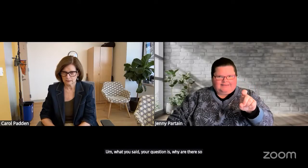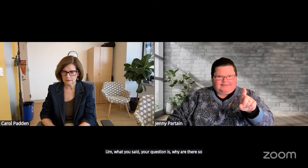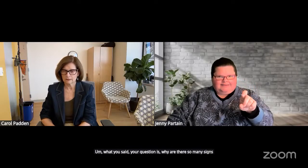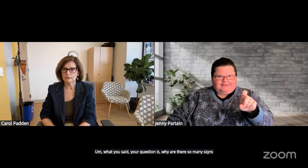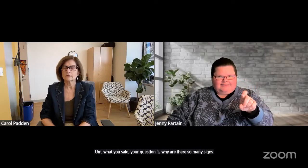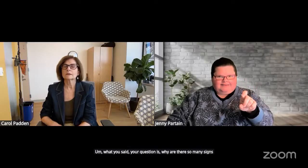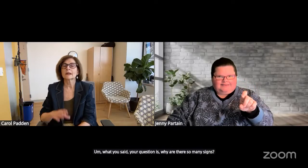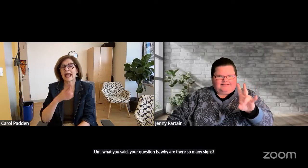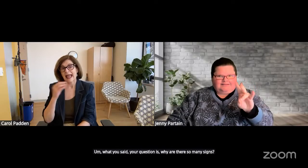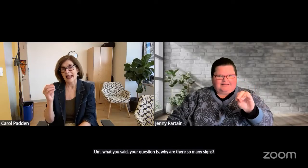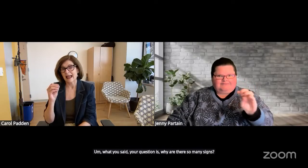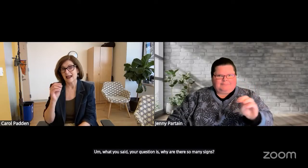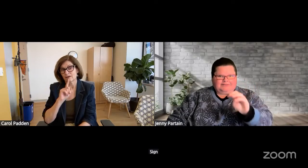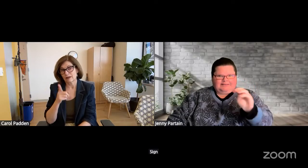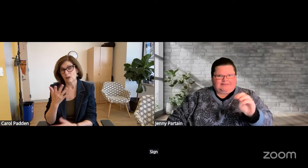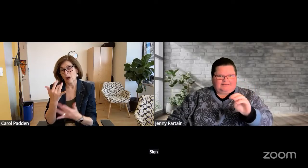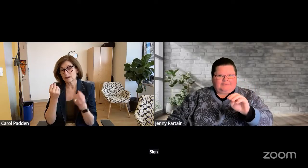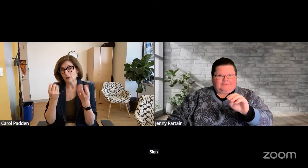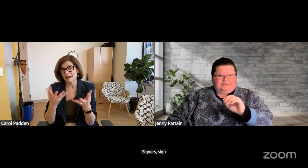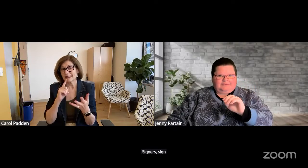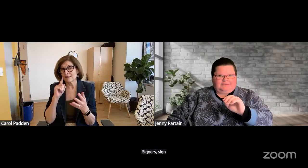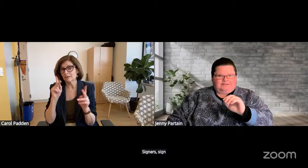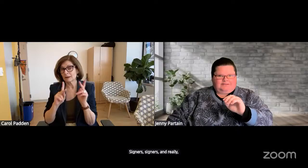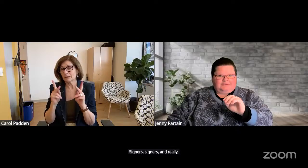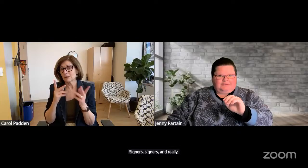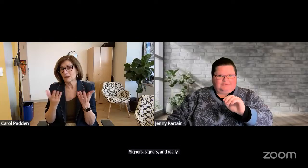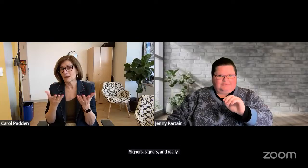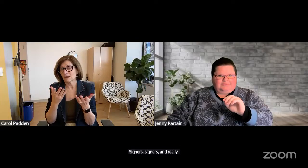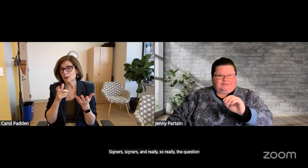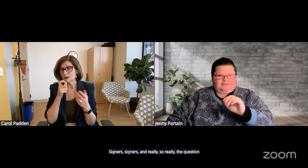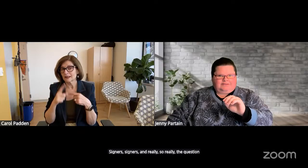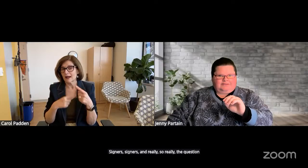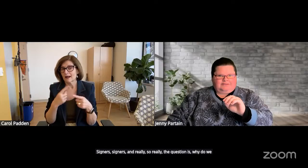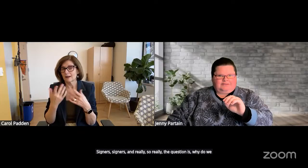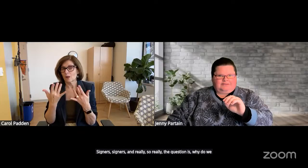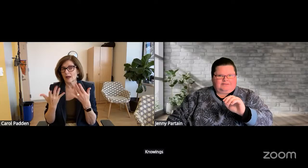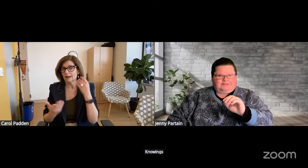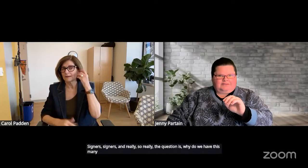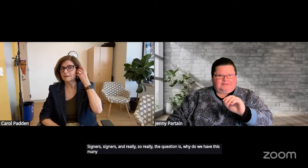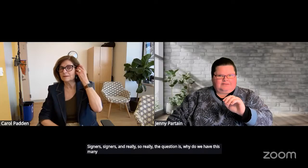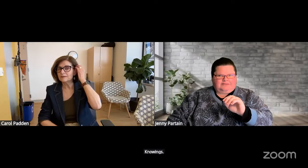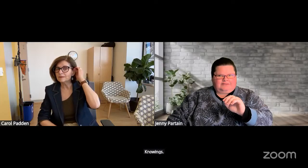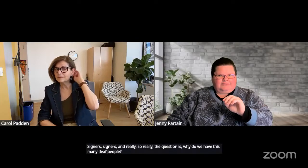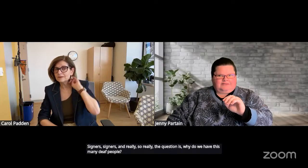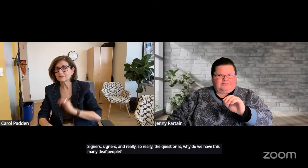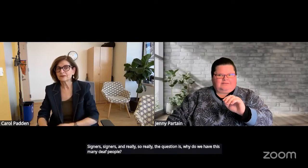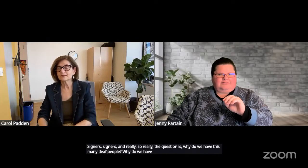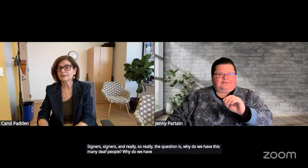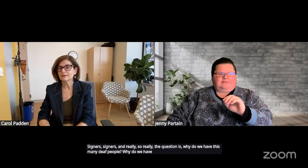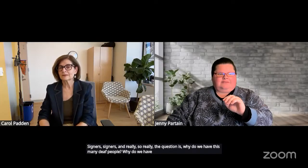signs? Signers. And really, so really the question is, why do we have Signs? this many deaf people? Why do we have that many deaf people?